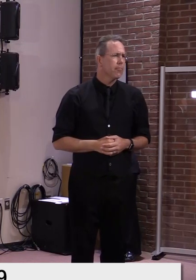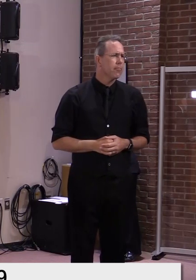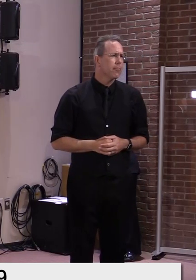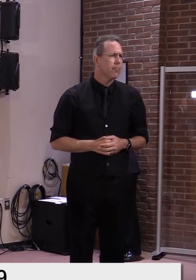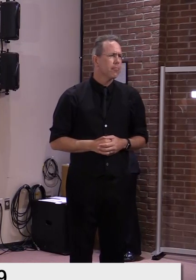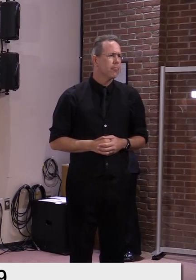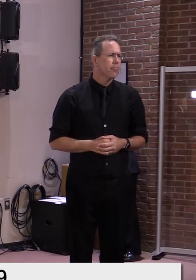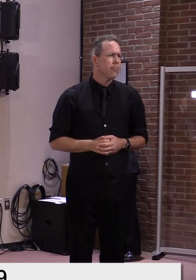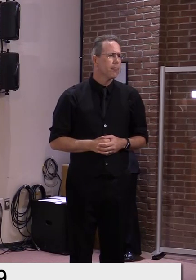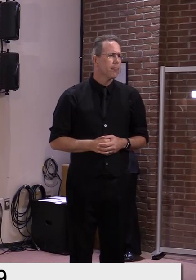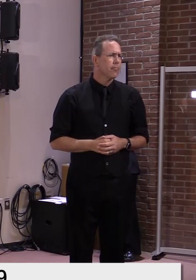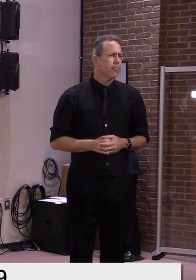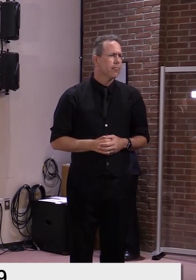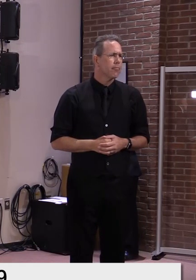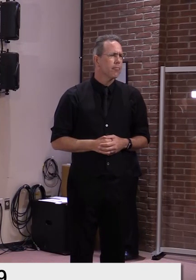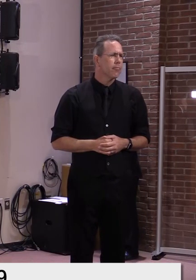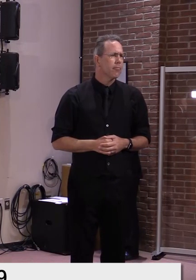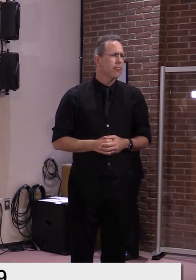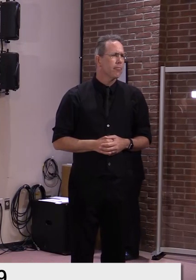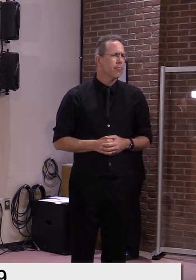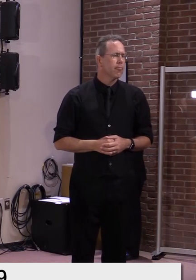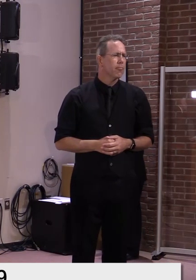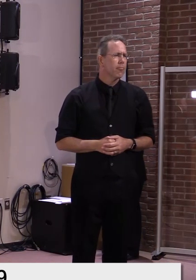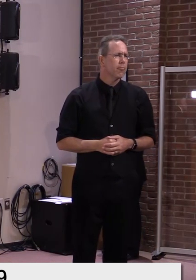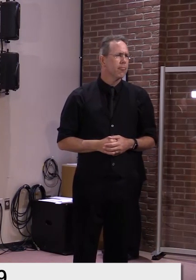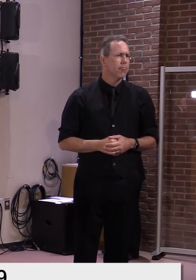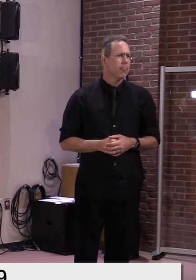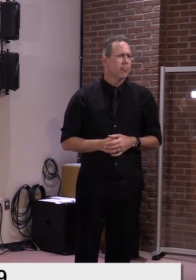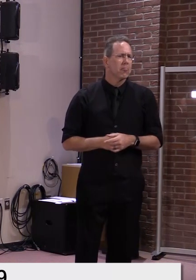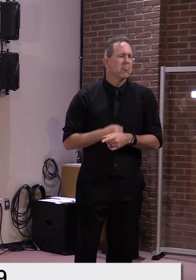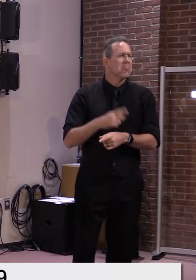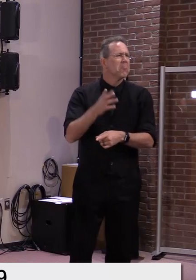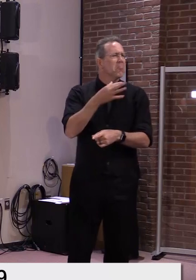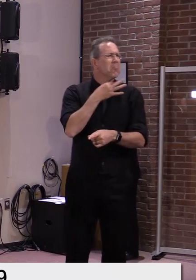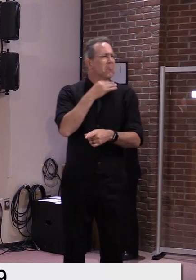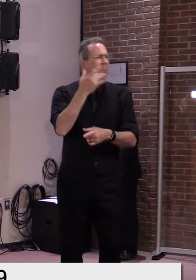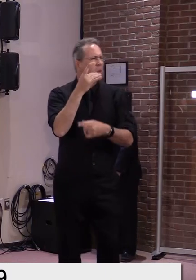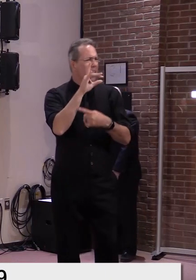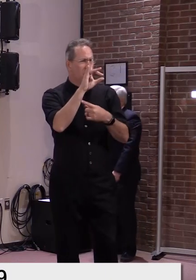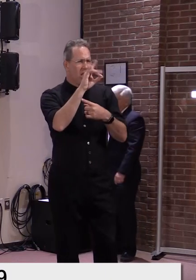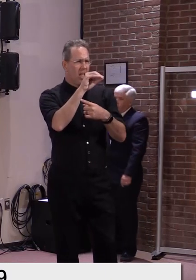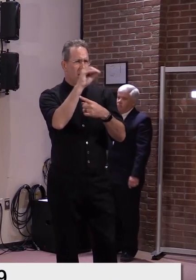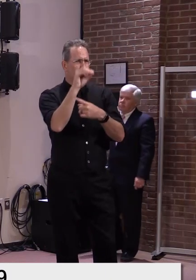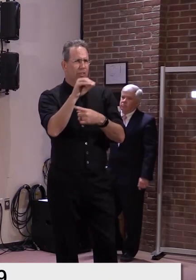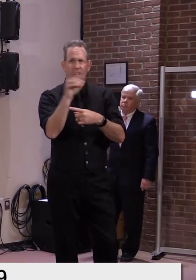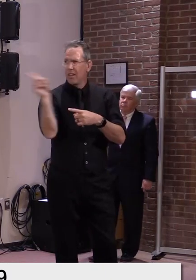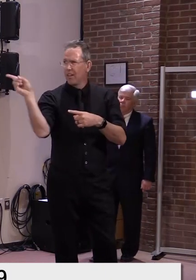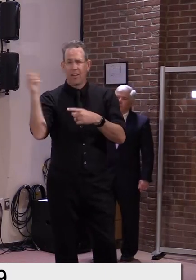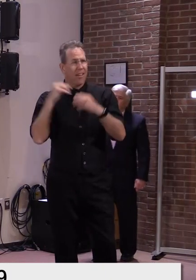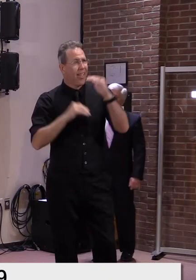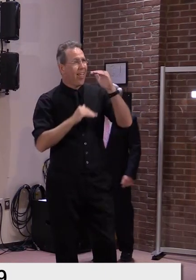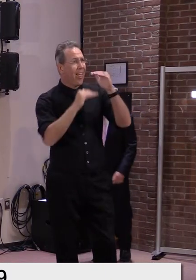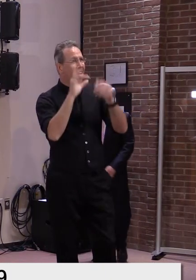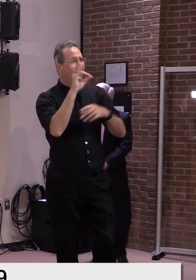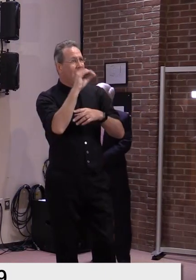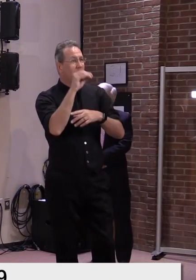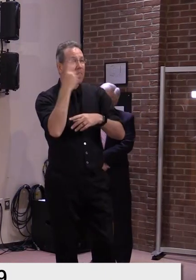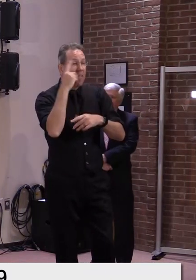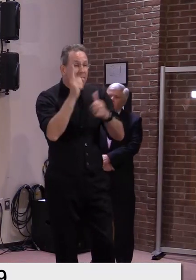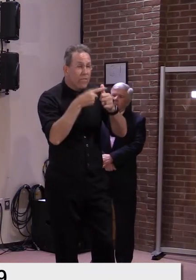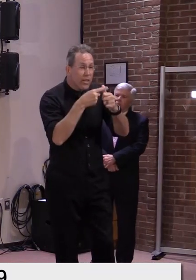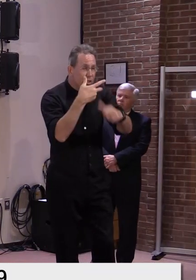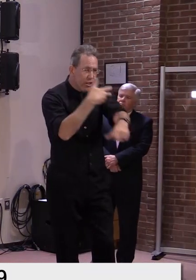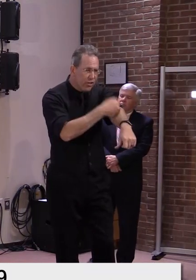one dose when we're told that everybody needs two doses and then 2 weeks after that to be fully vaccinated. Why wasn't that